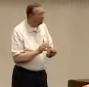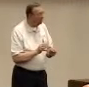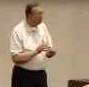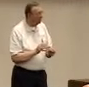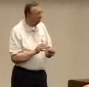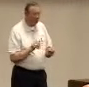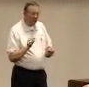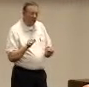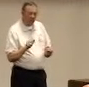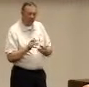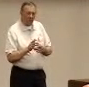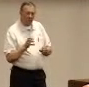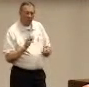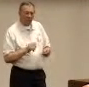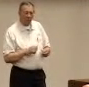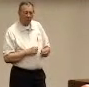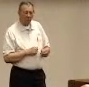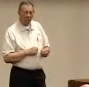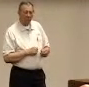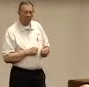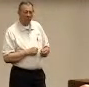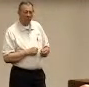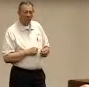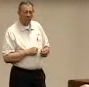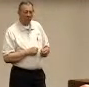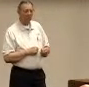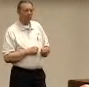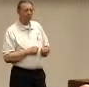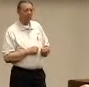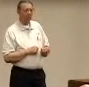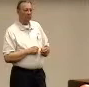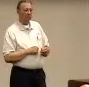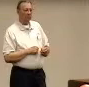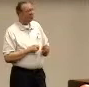Jesus is God? Yeah, Jesus is God.